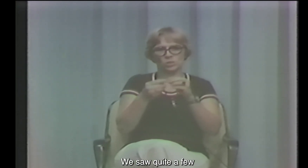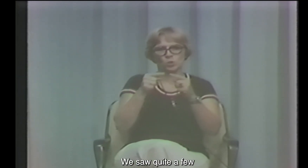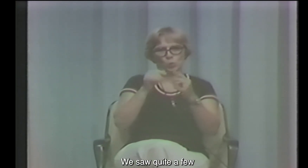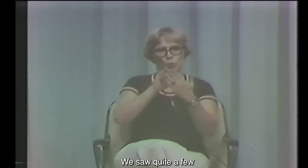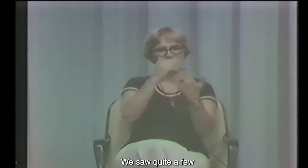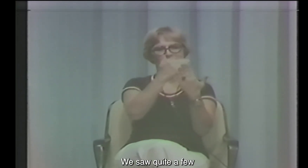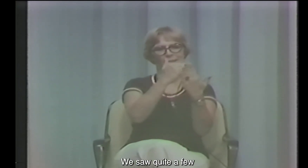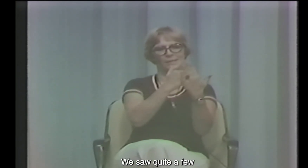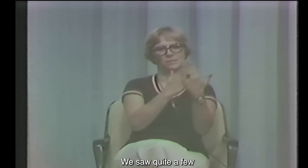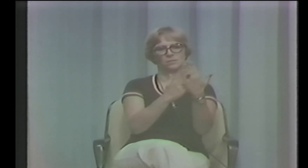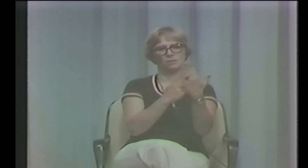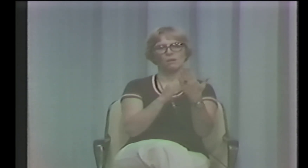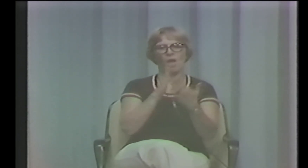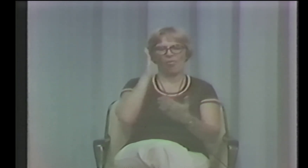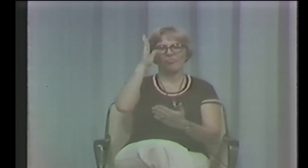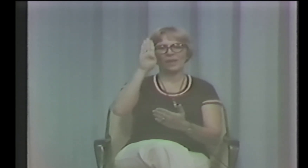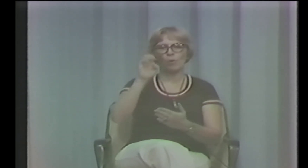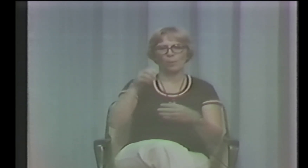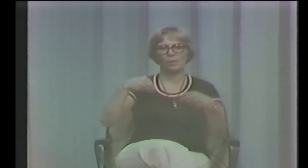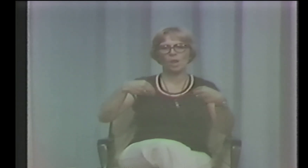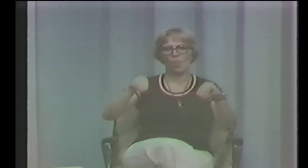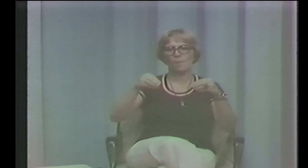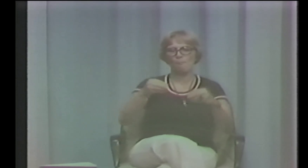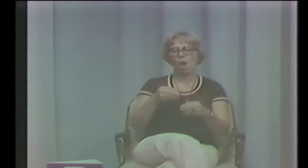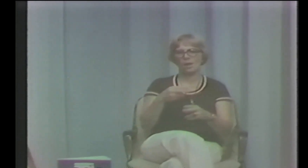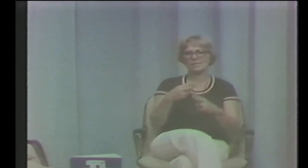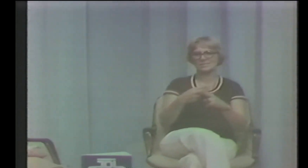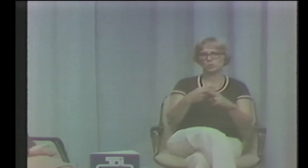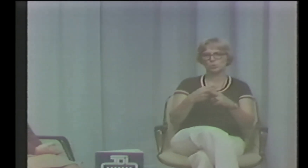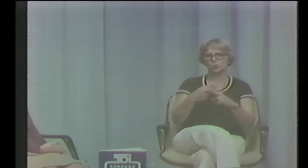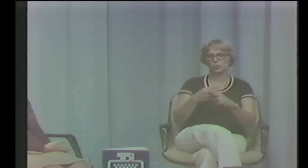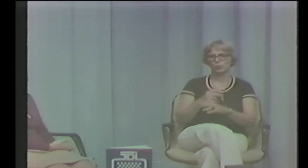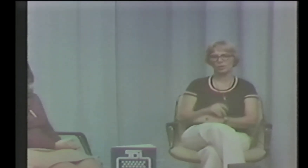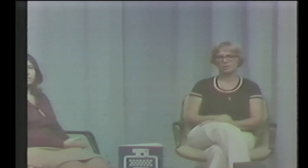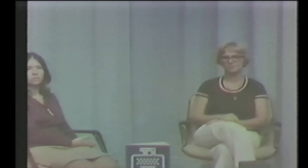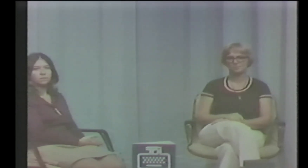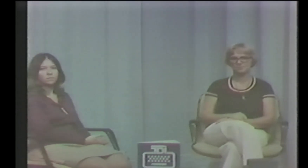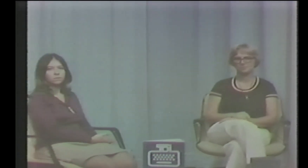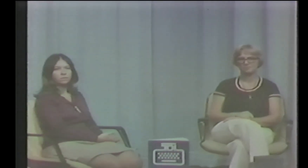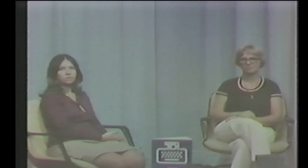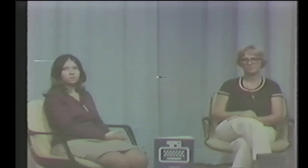to this list. They will be on the market soon.